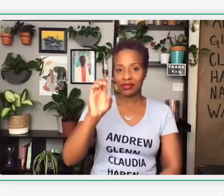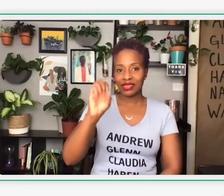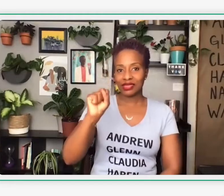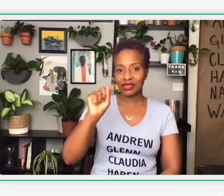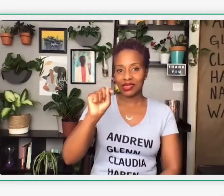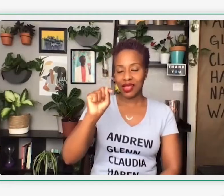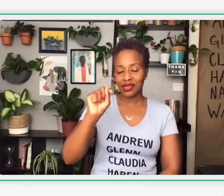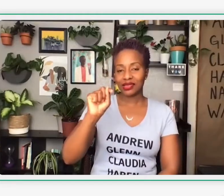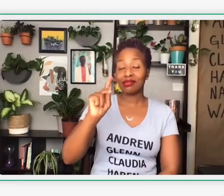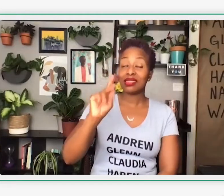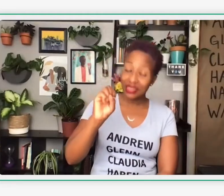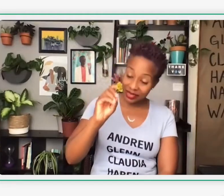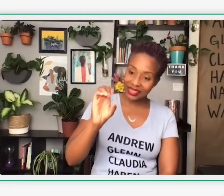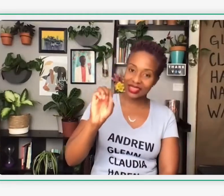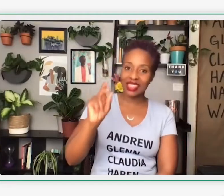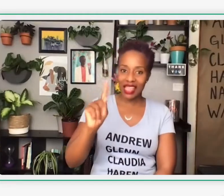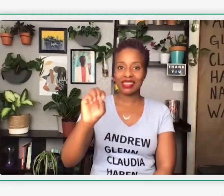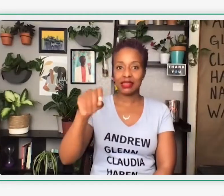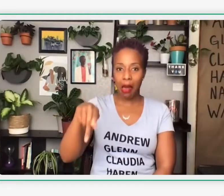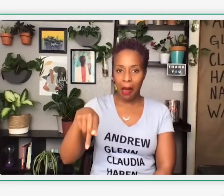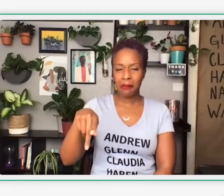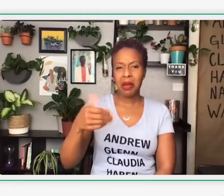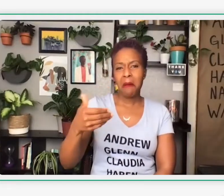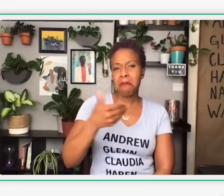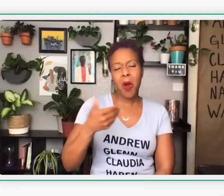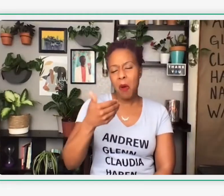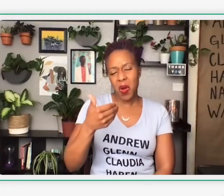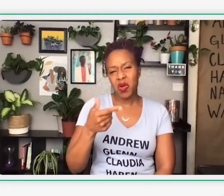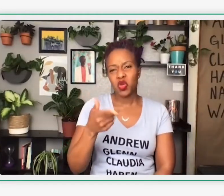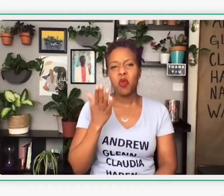event is actually best watched through your desktop.